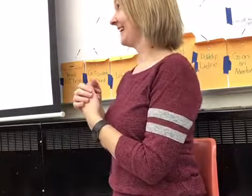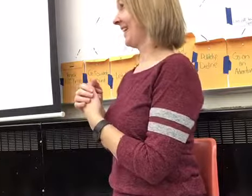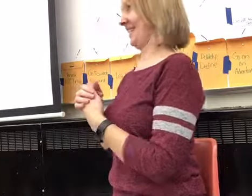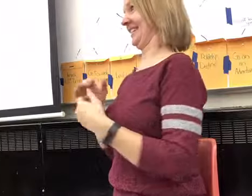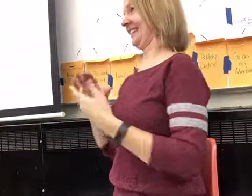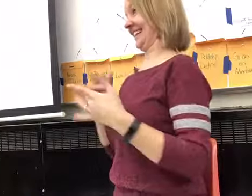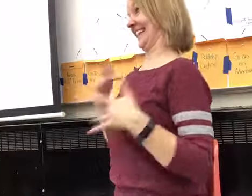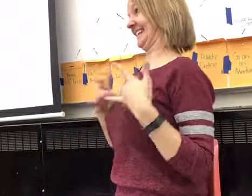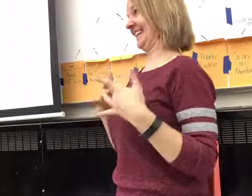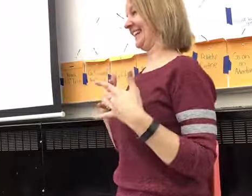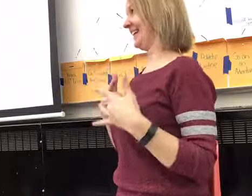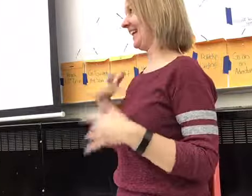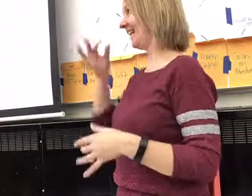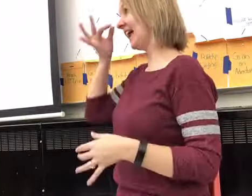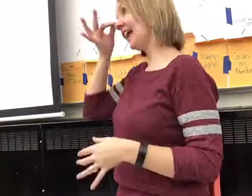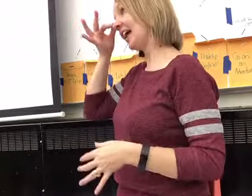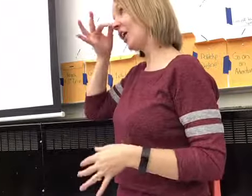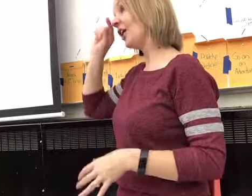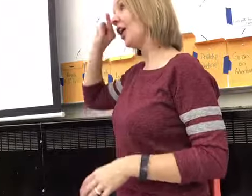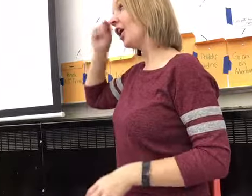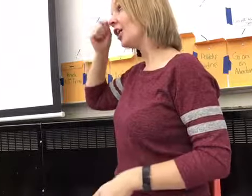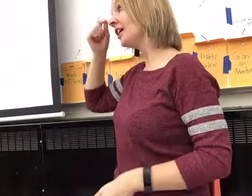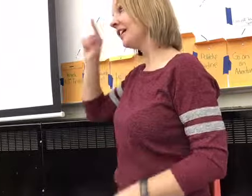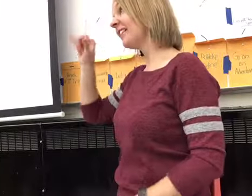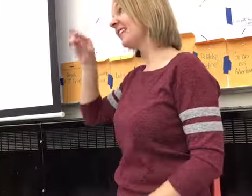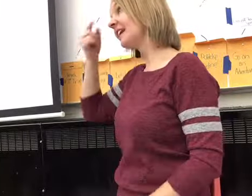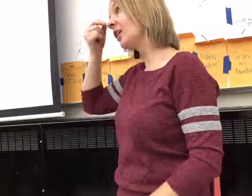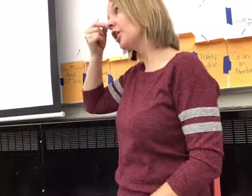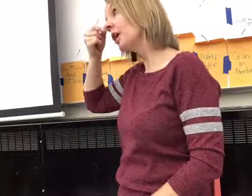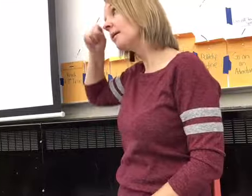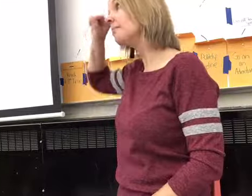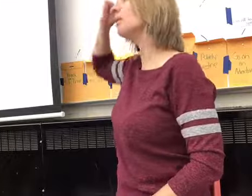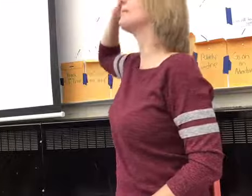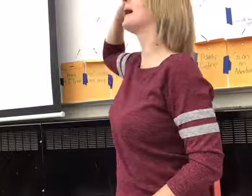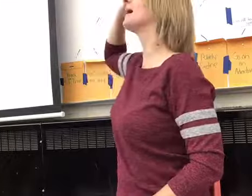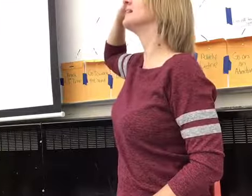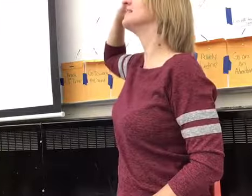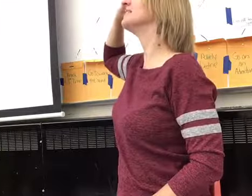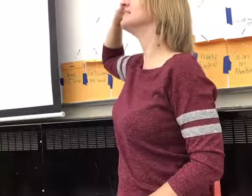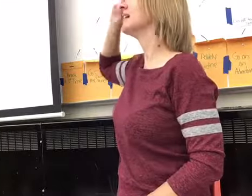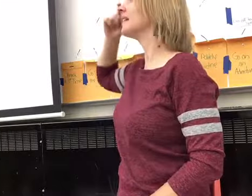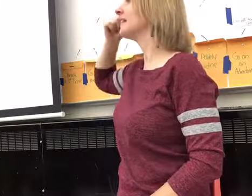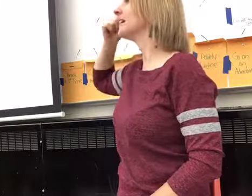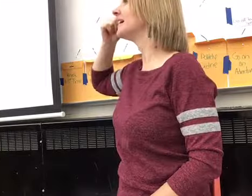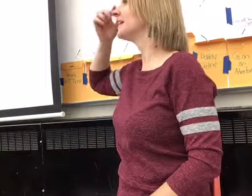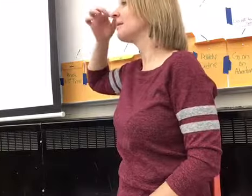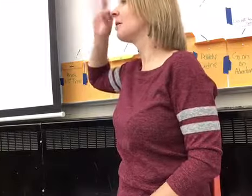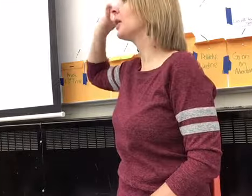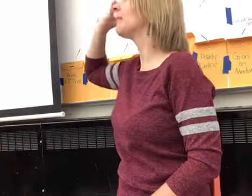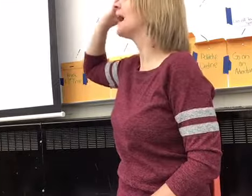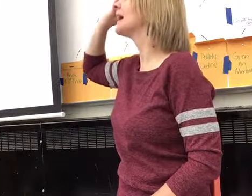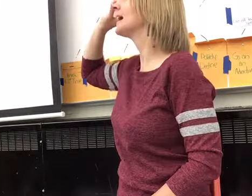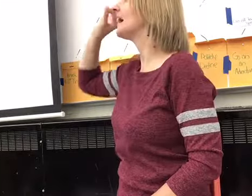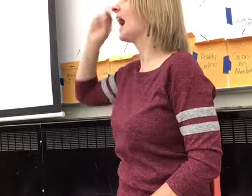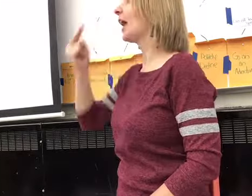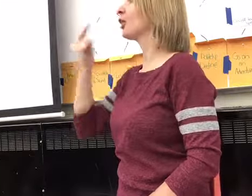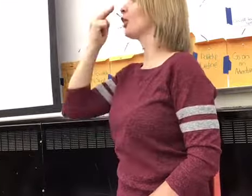They take this fun little hook, they then hook your lid, they pull it back, and then they look at your eyelid. And if it's severely